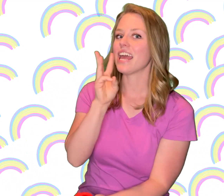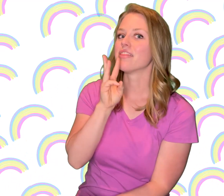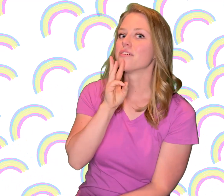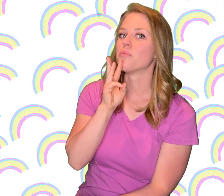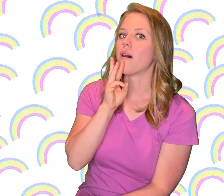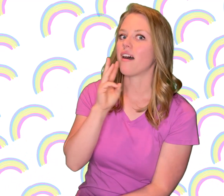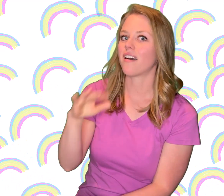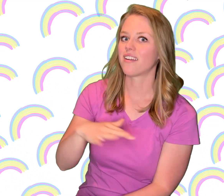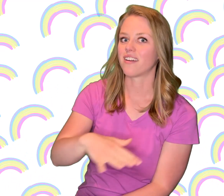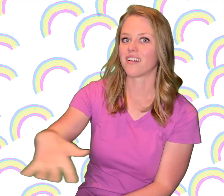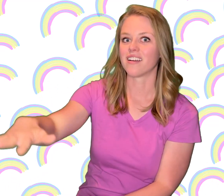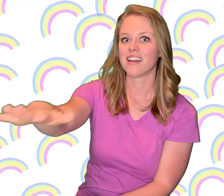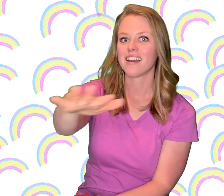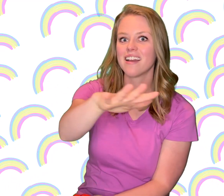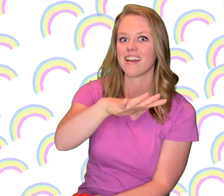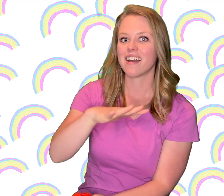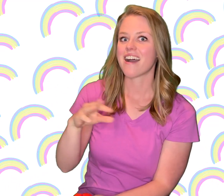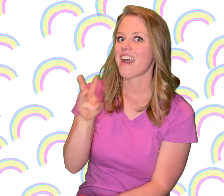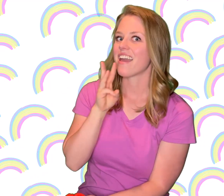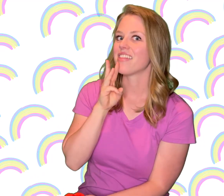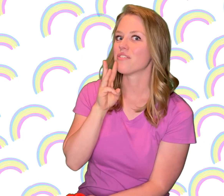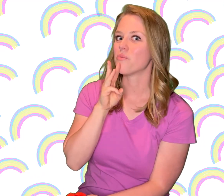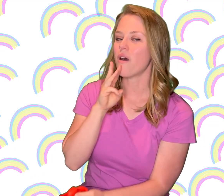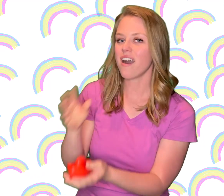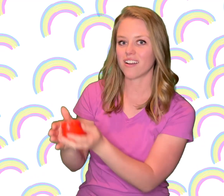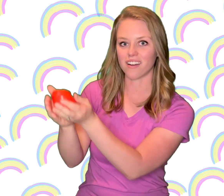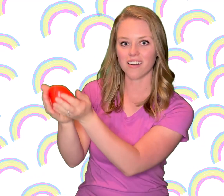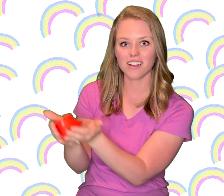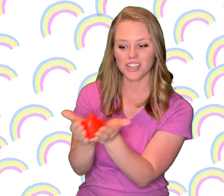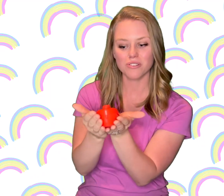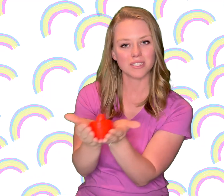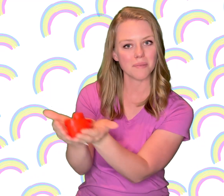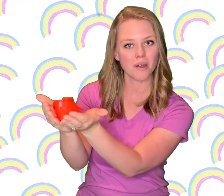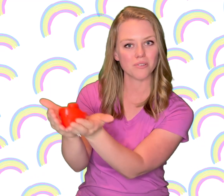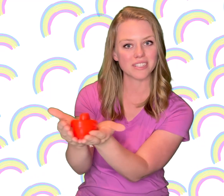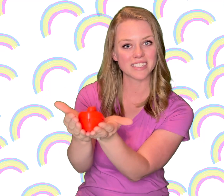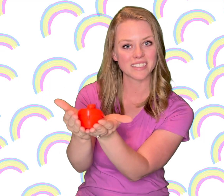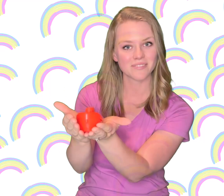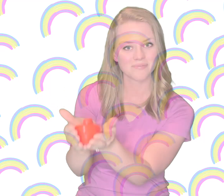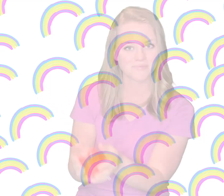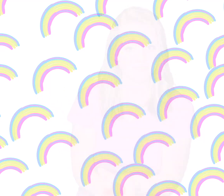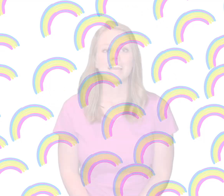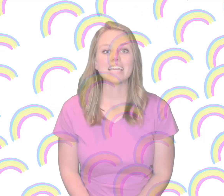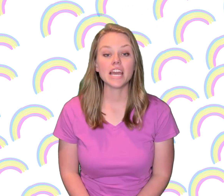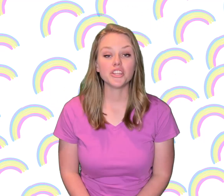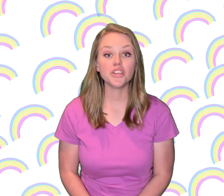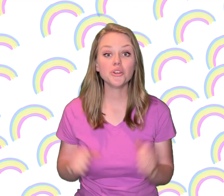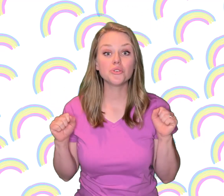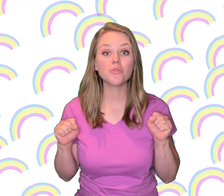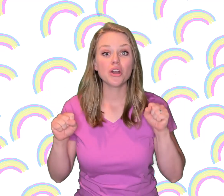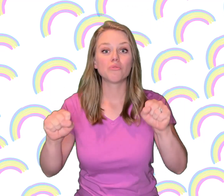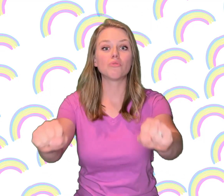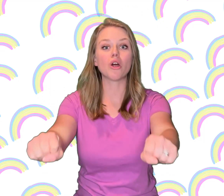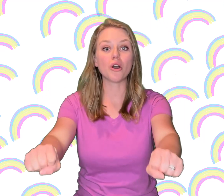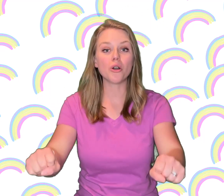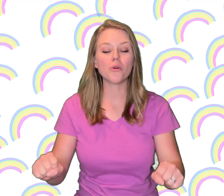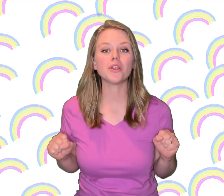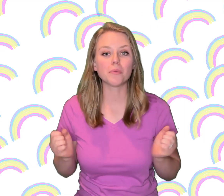In the water. In the water, you see boats. Can you row your